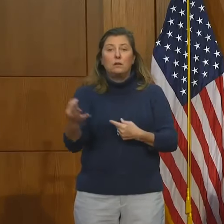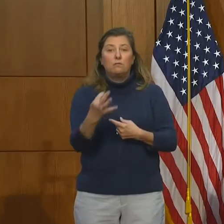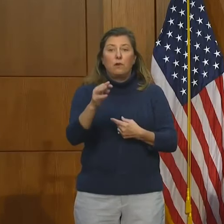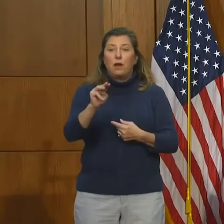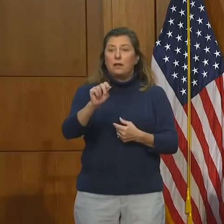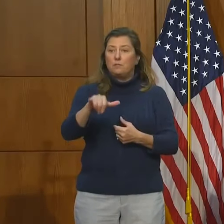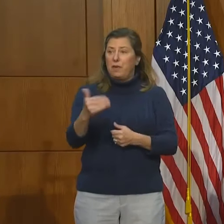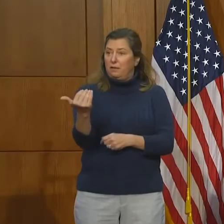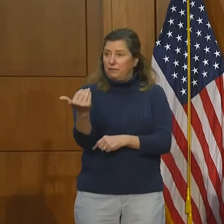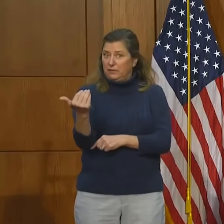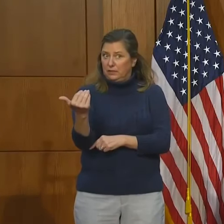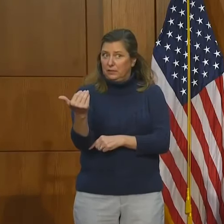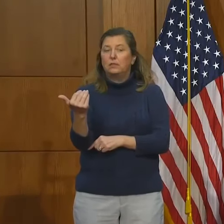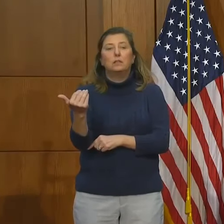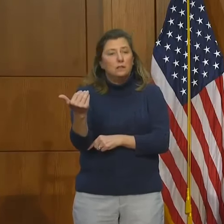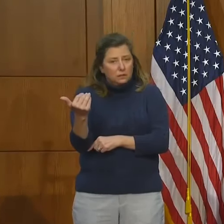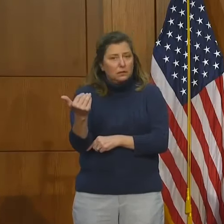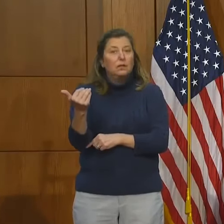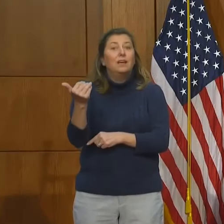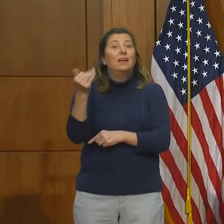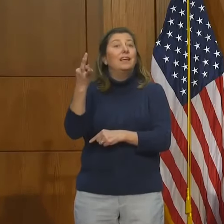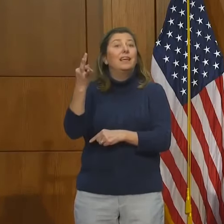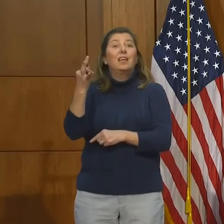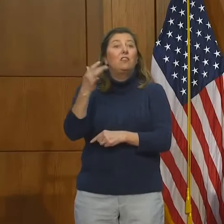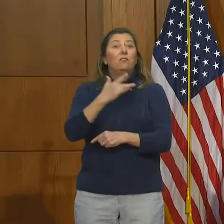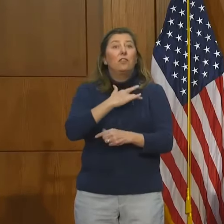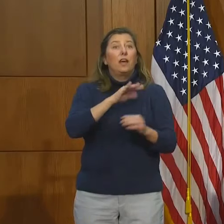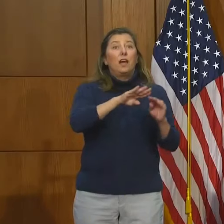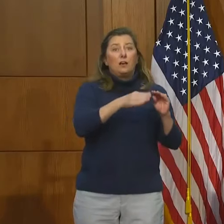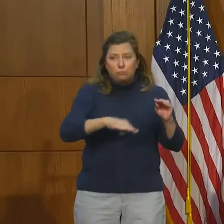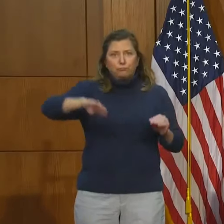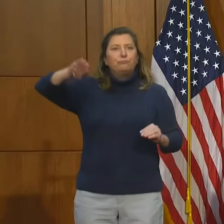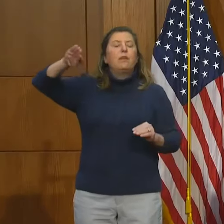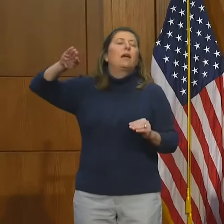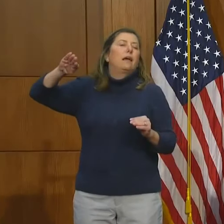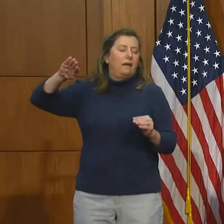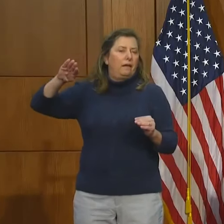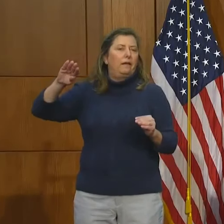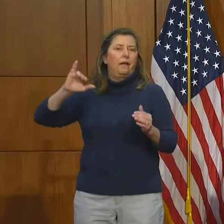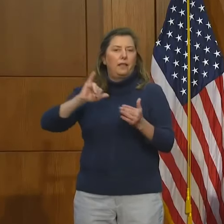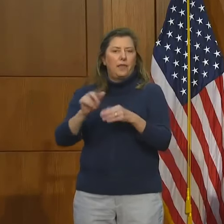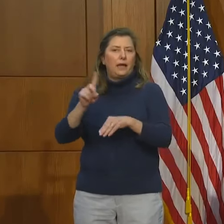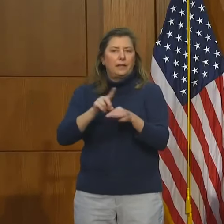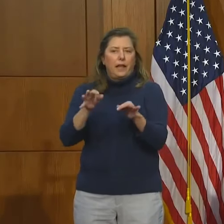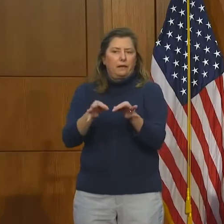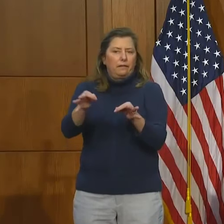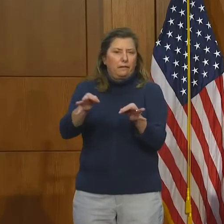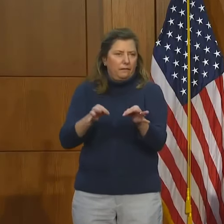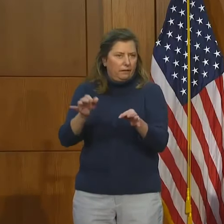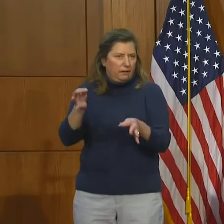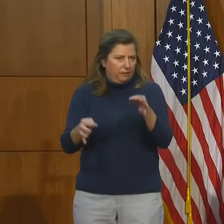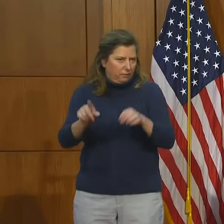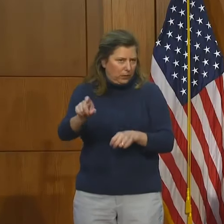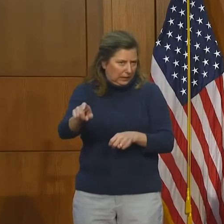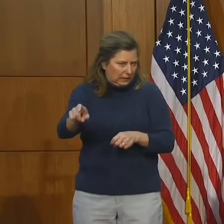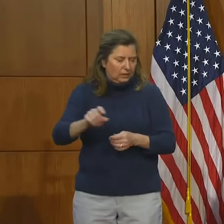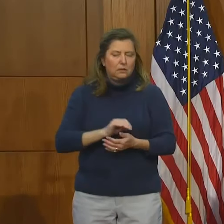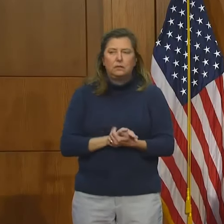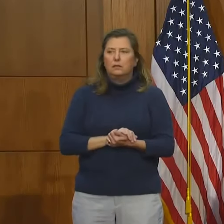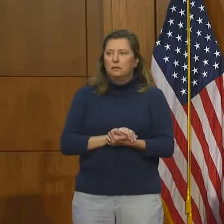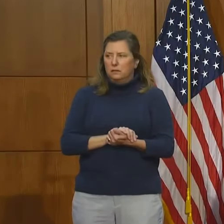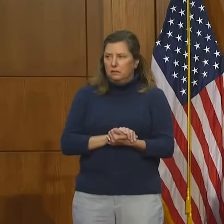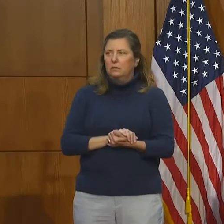15th. Obviously, if our trends change, we will adjust that date as needed. While